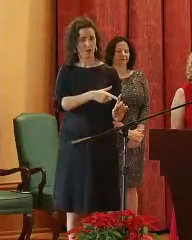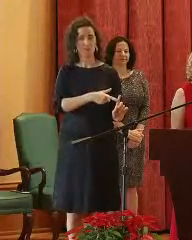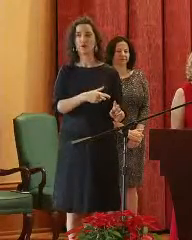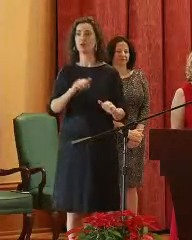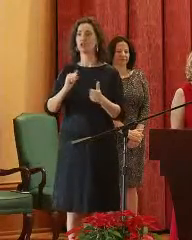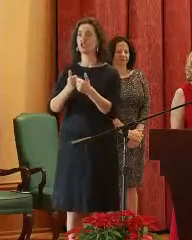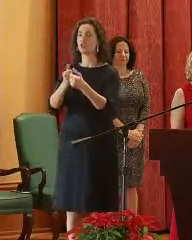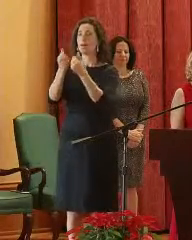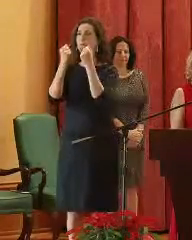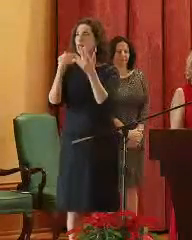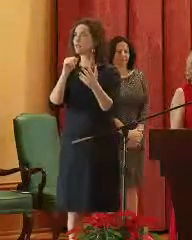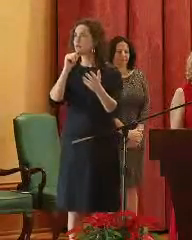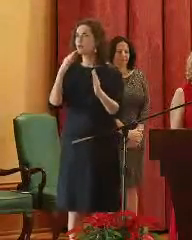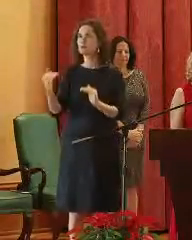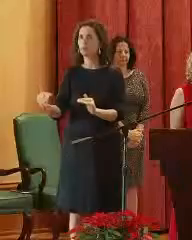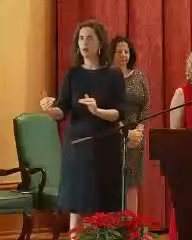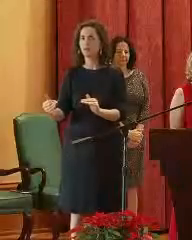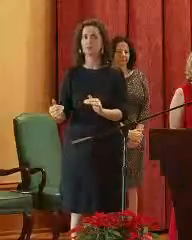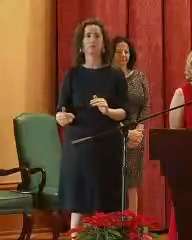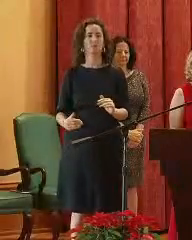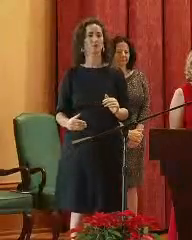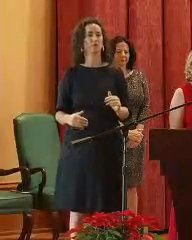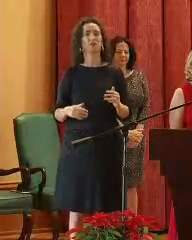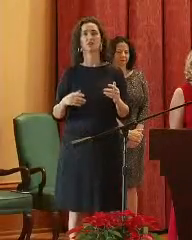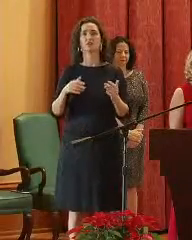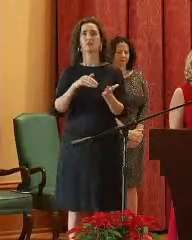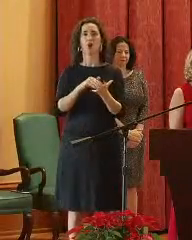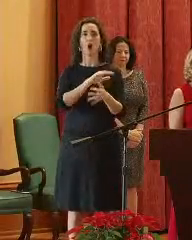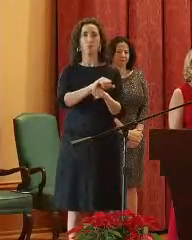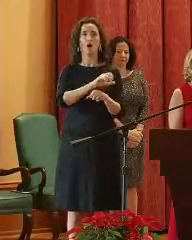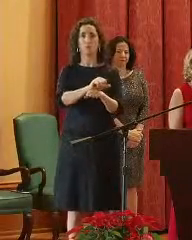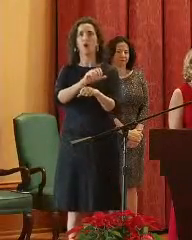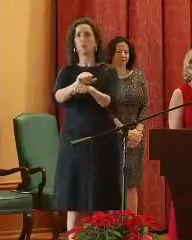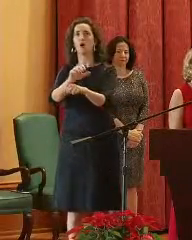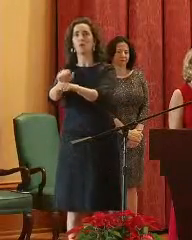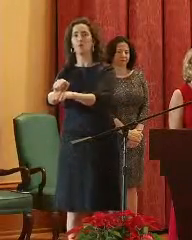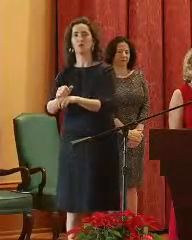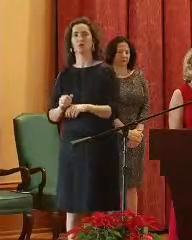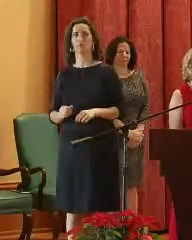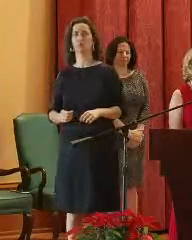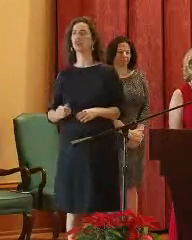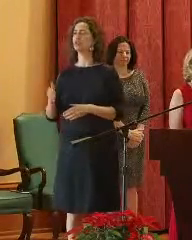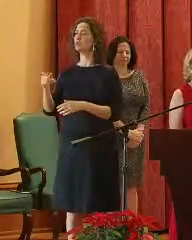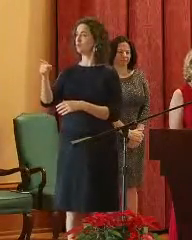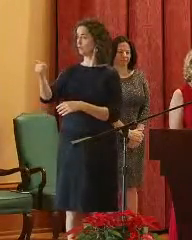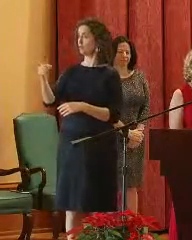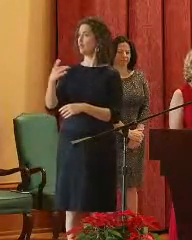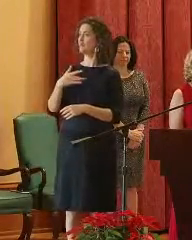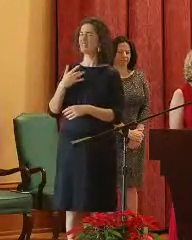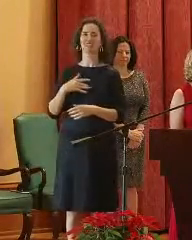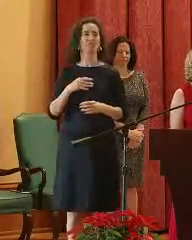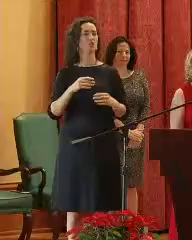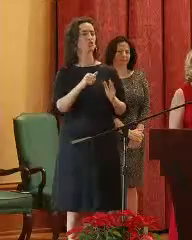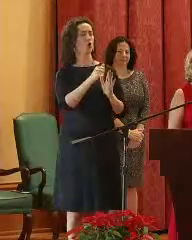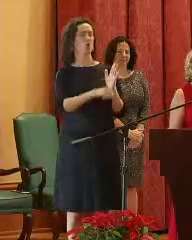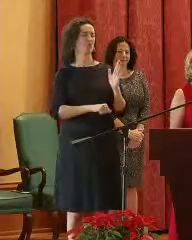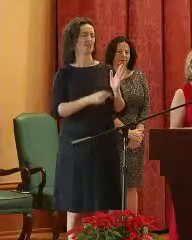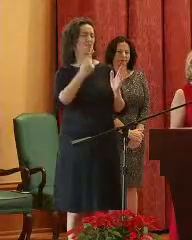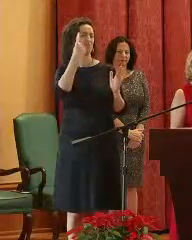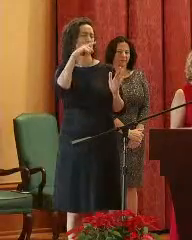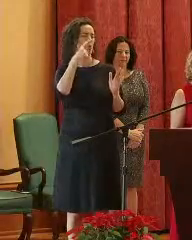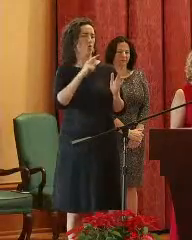unexpected challenges, numerous doctor appointments, one who felt a corrective surgery was pointless because of